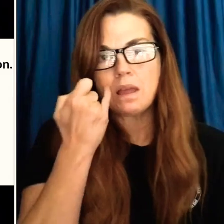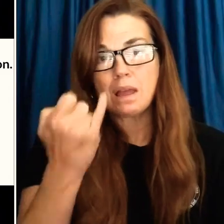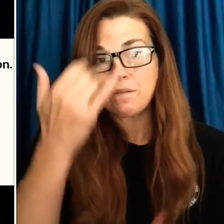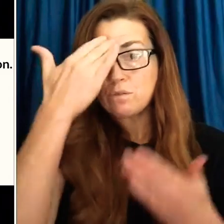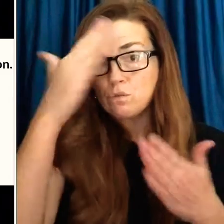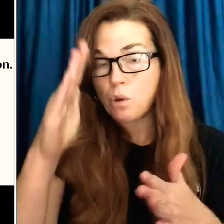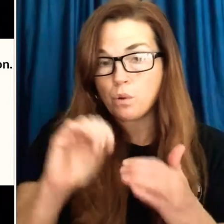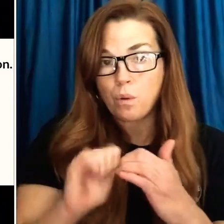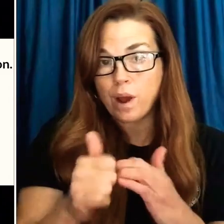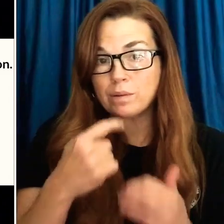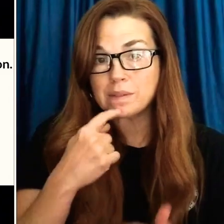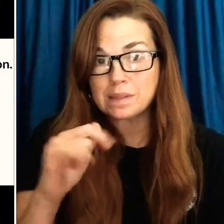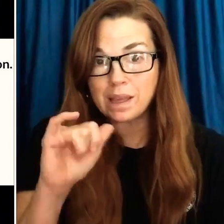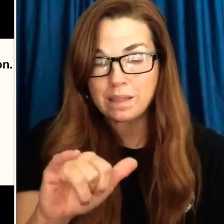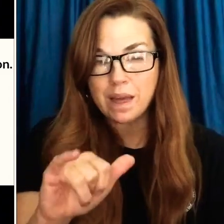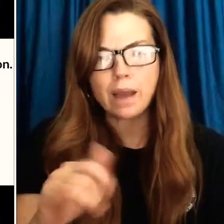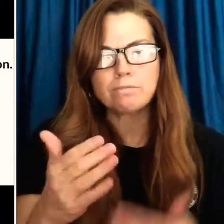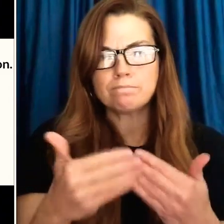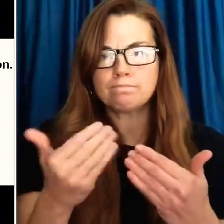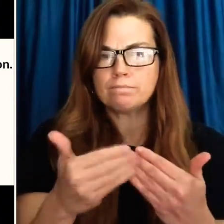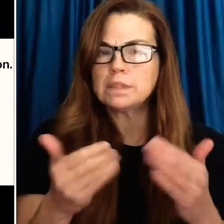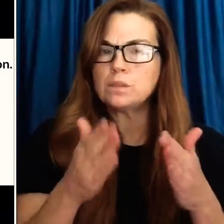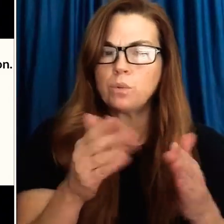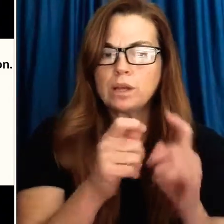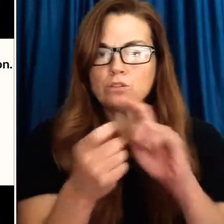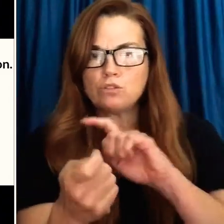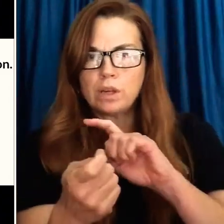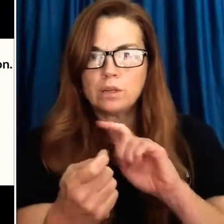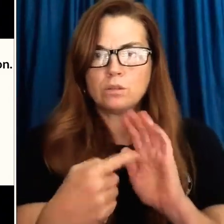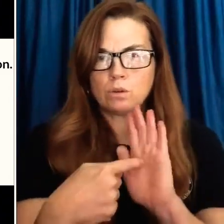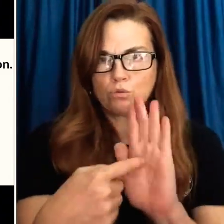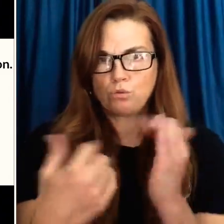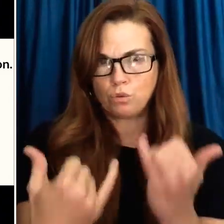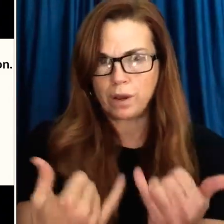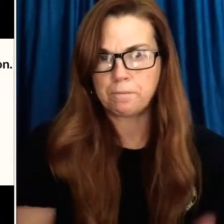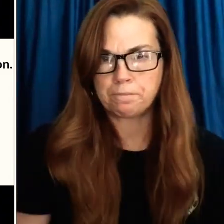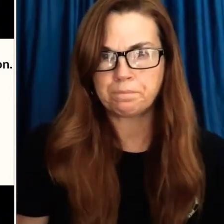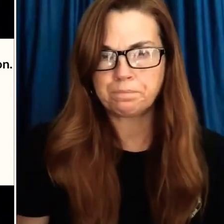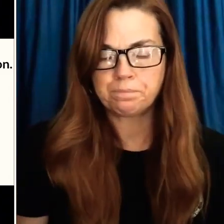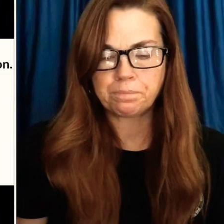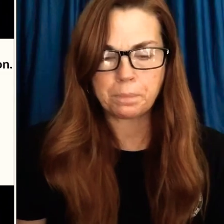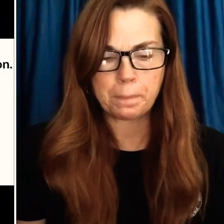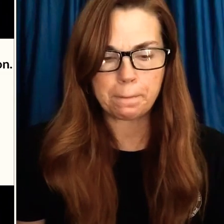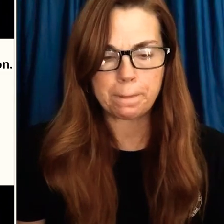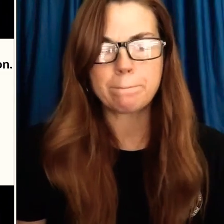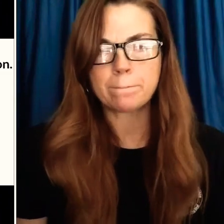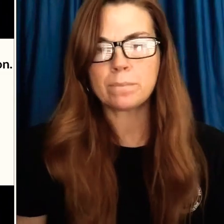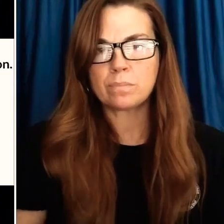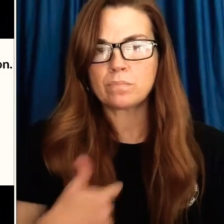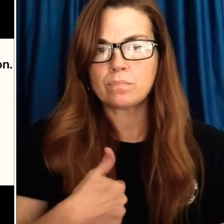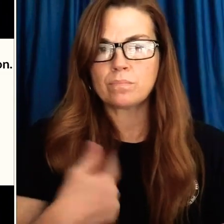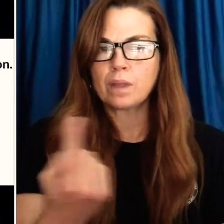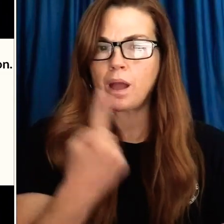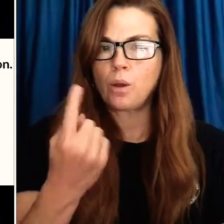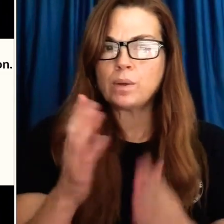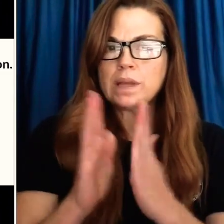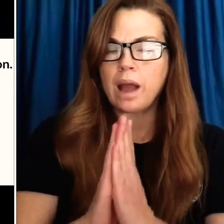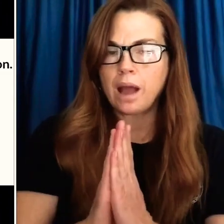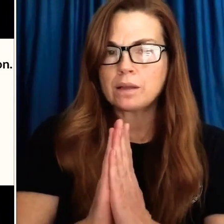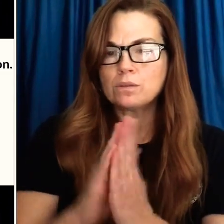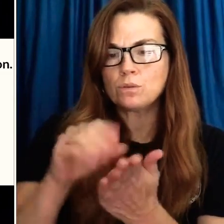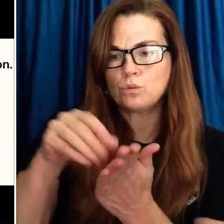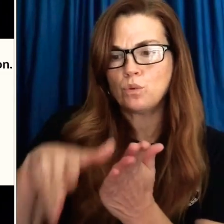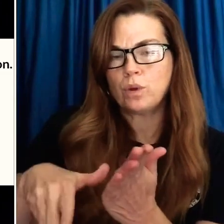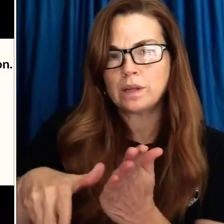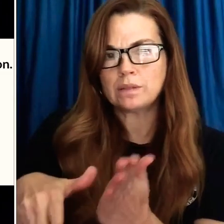as a decimal, then here's a quick and easy way to convert this decimal to a fraction. So what I have my students do